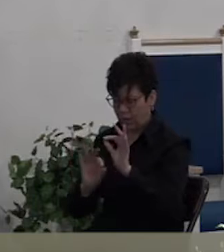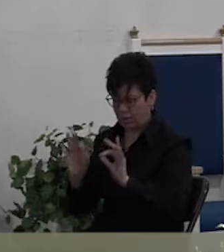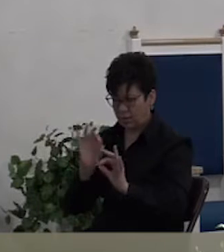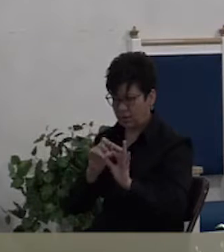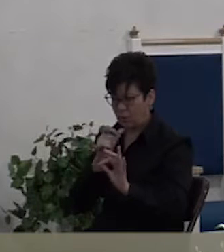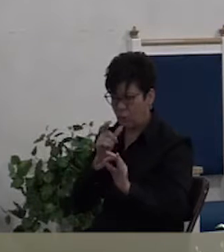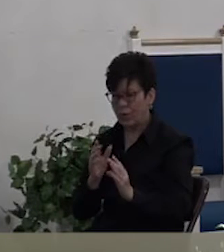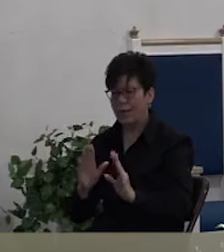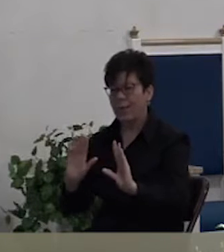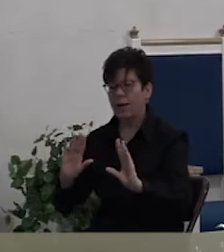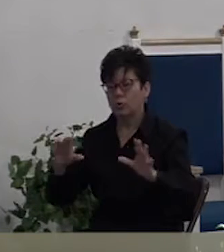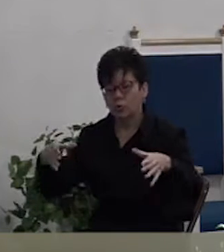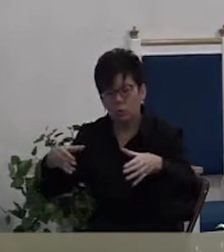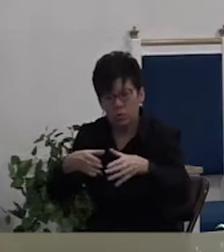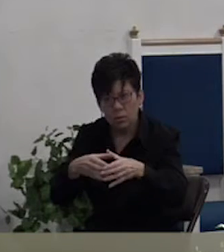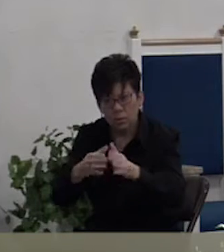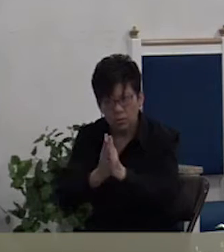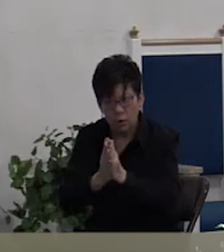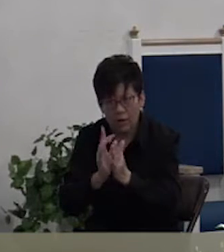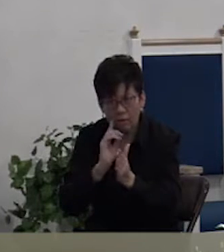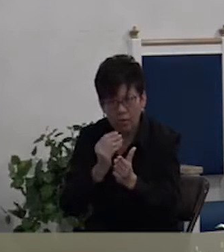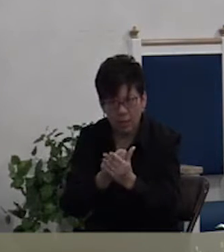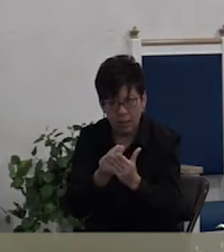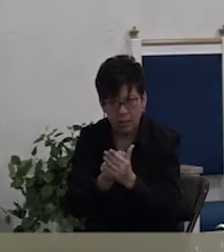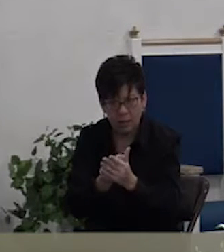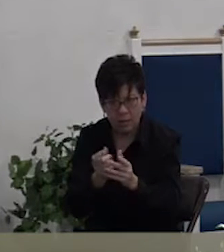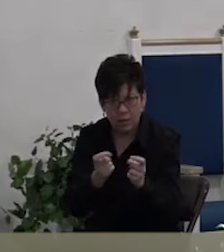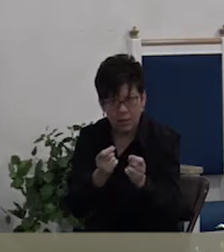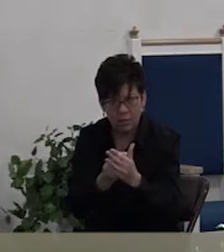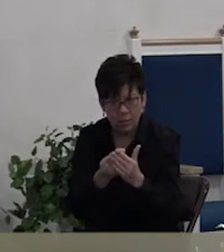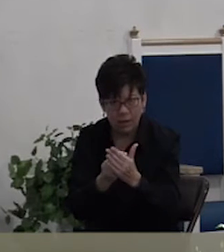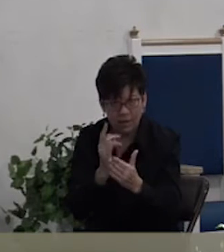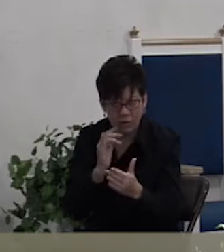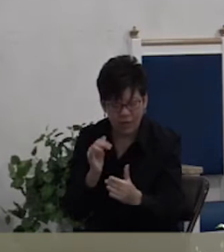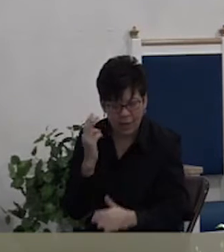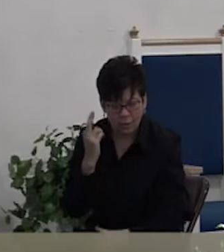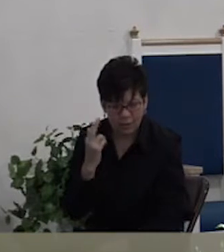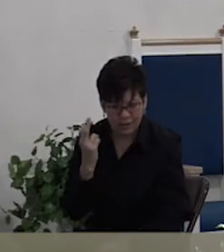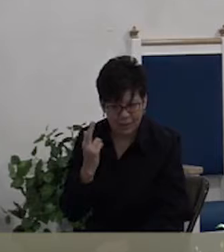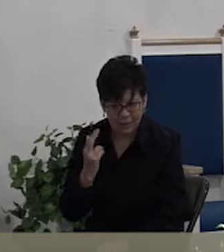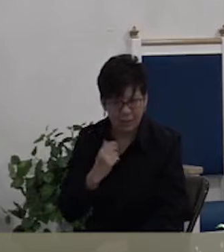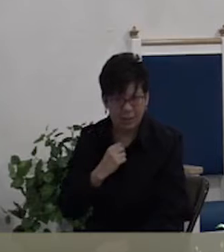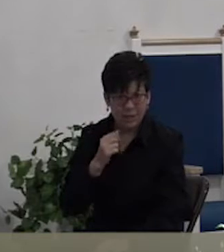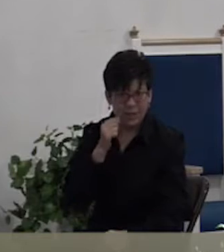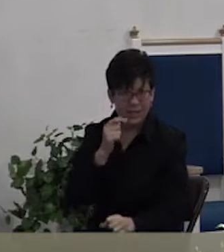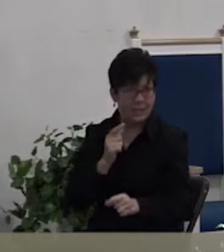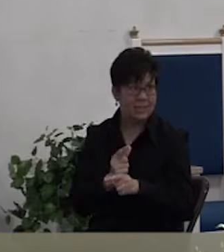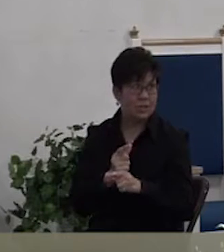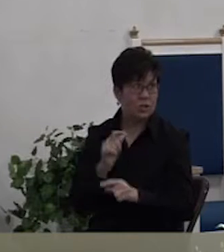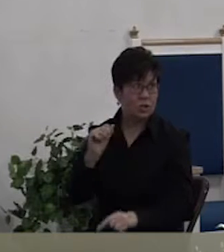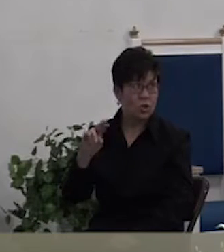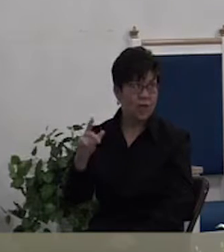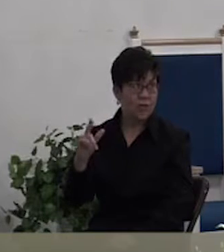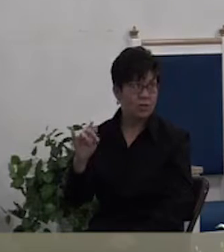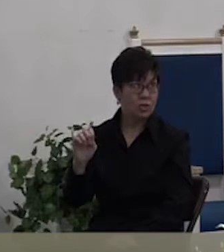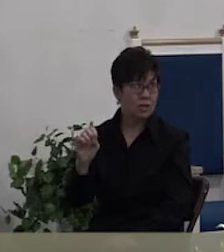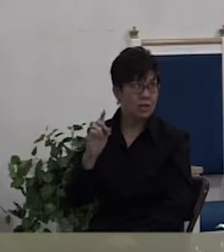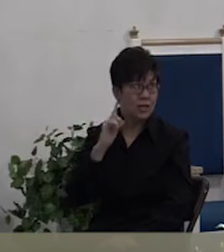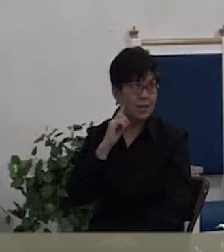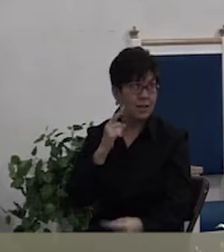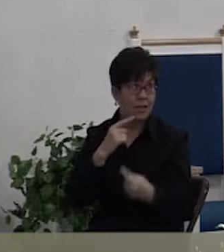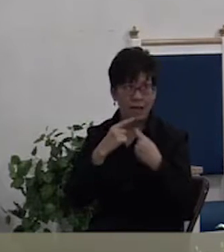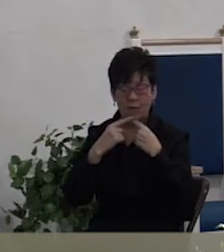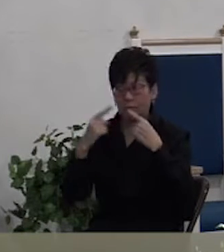we allow to handle the money for those reasons. And, you know, Sister Angie in the announcements was talking